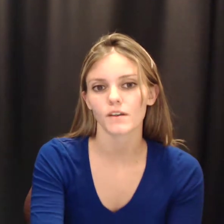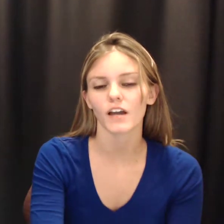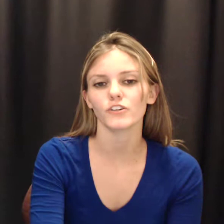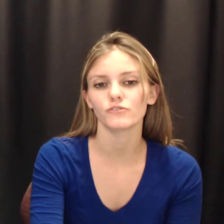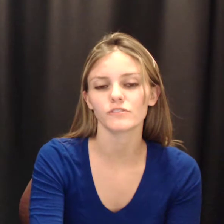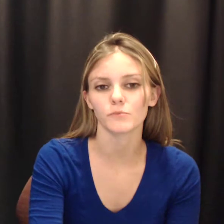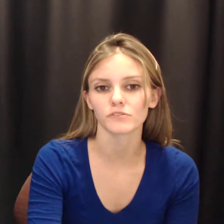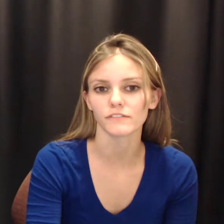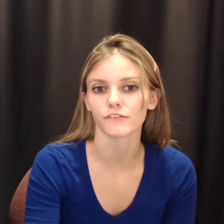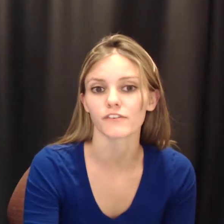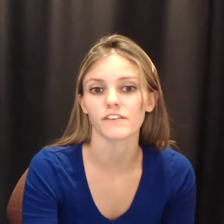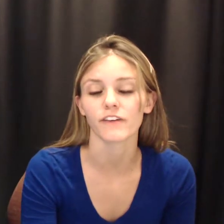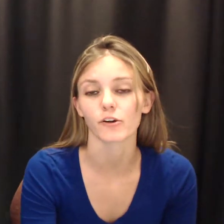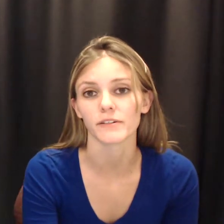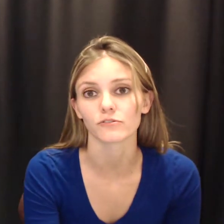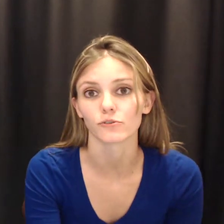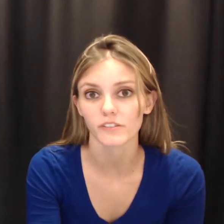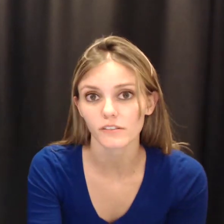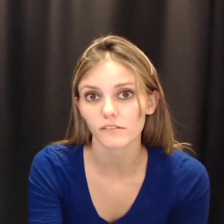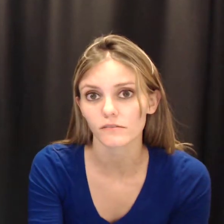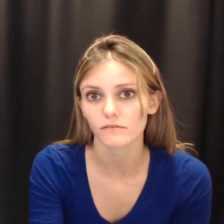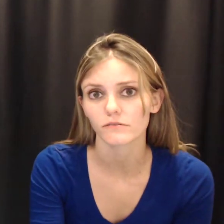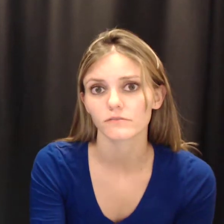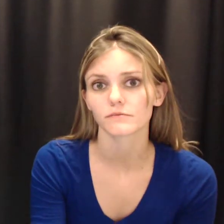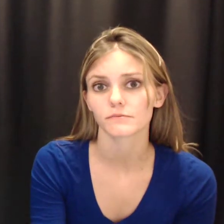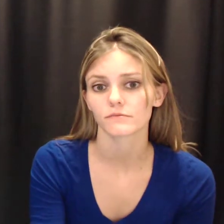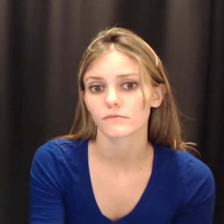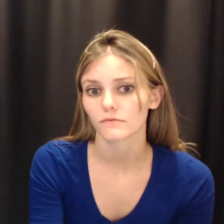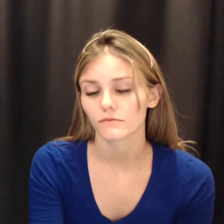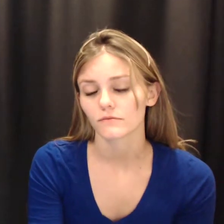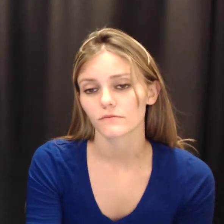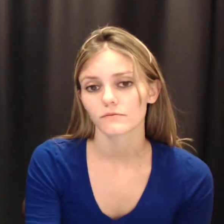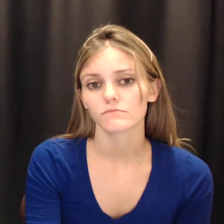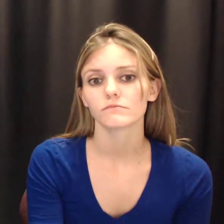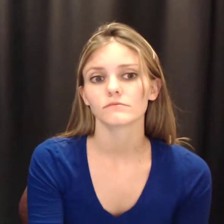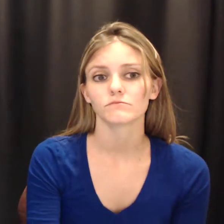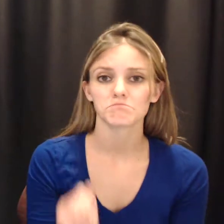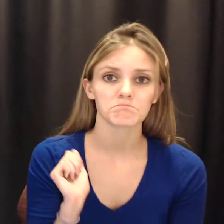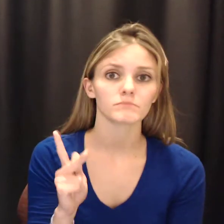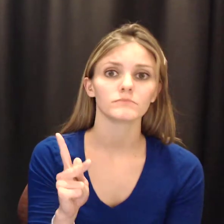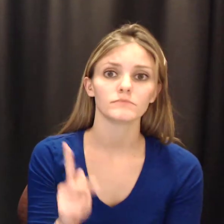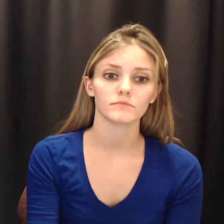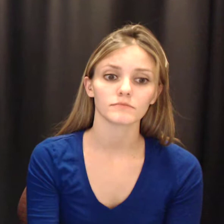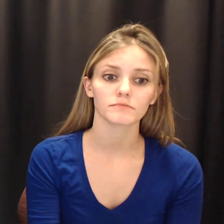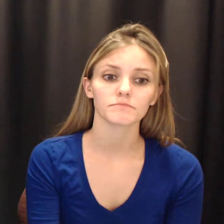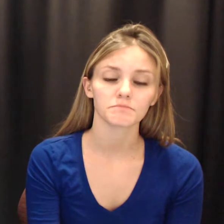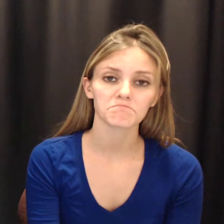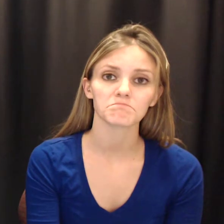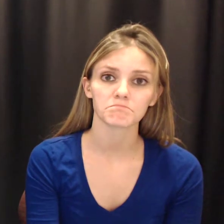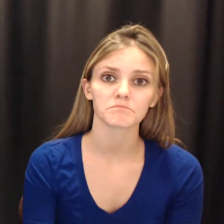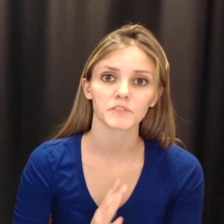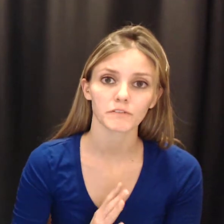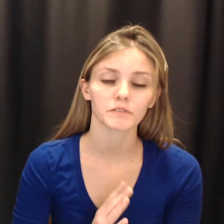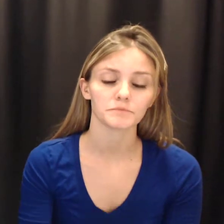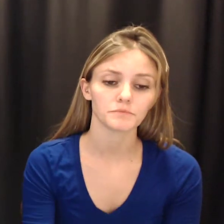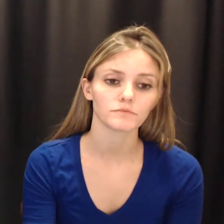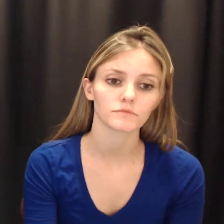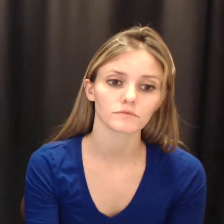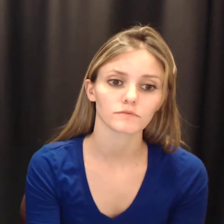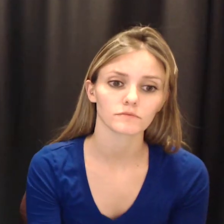I used it mostly for environmental noises. Okay, fair enough. Are you currently